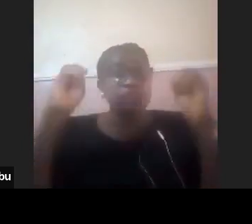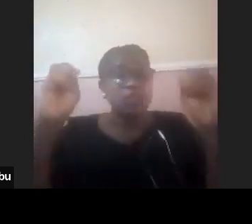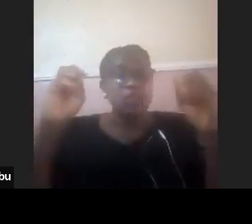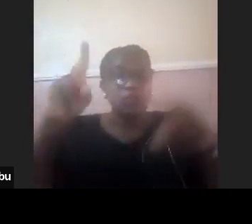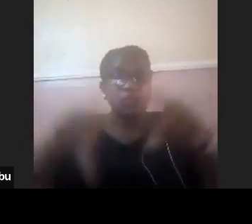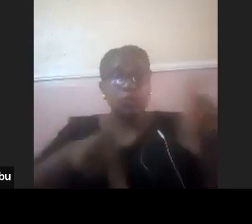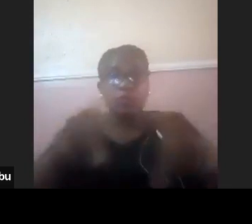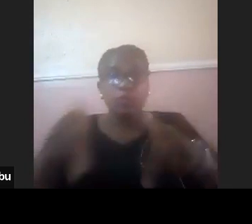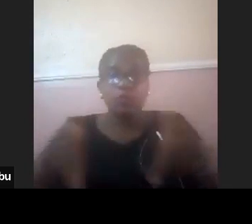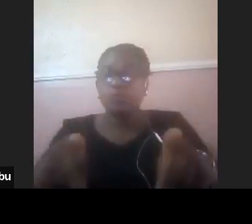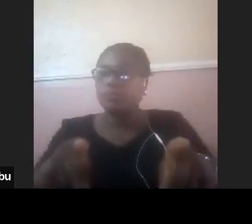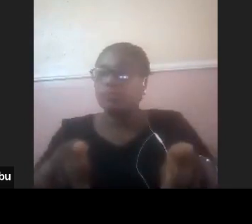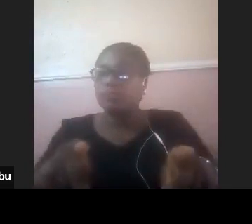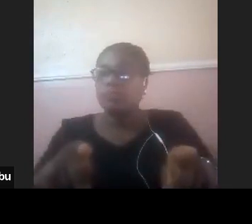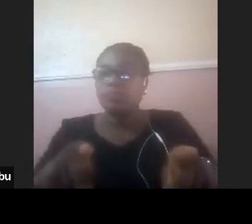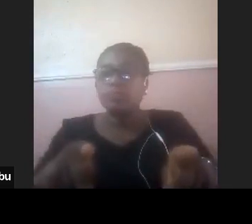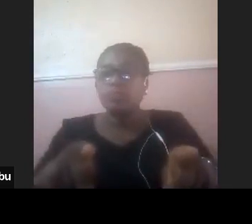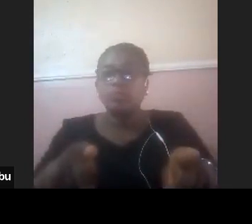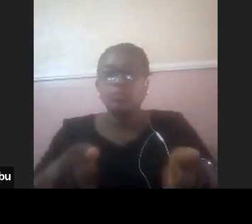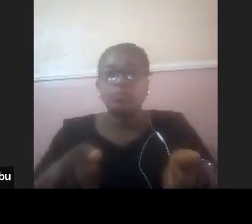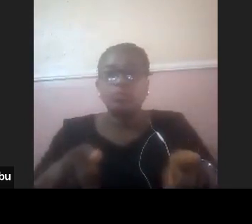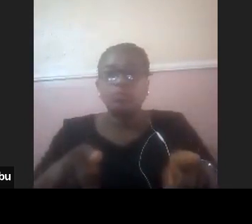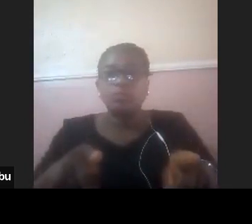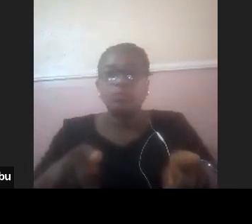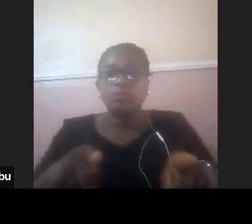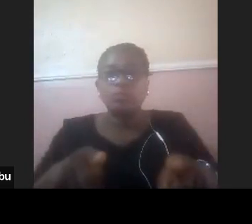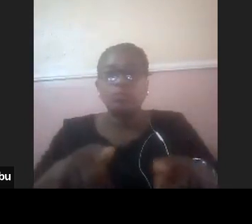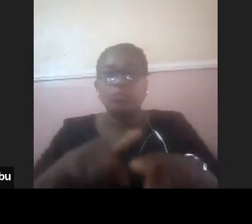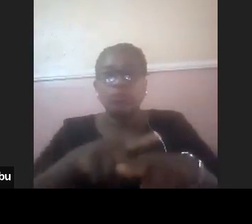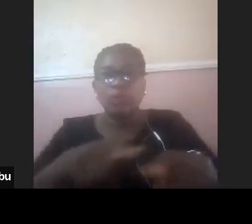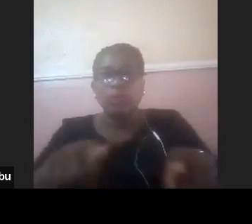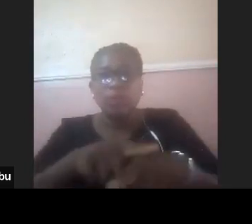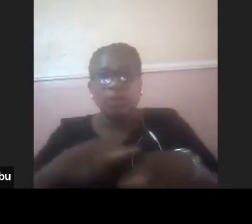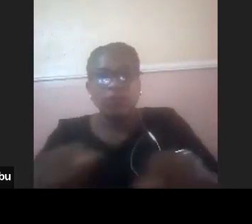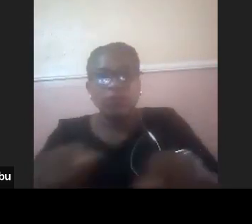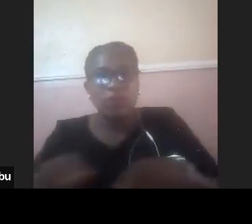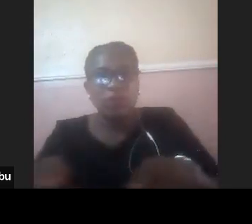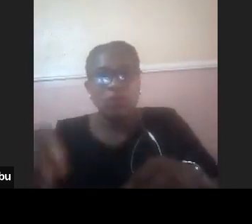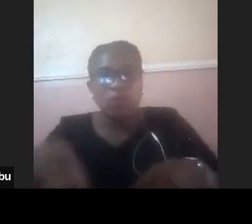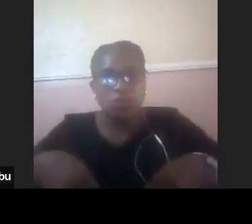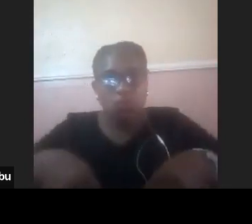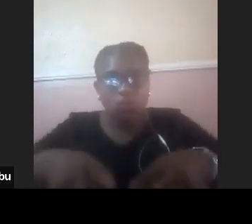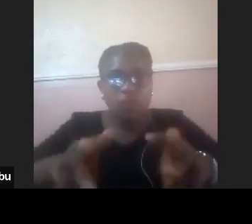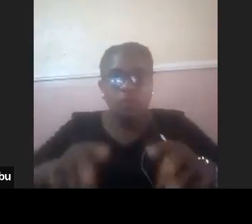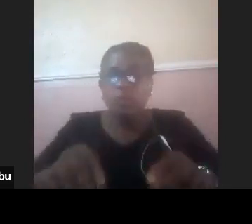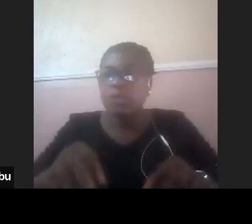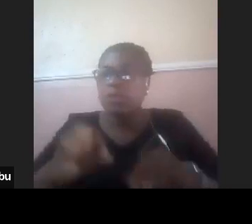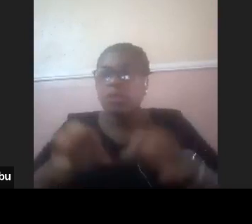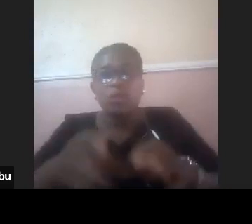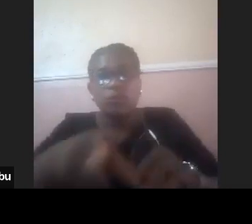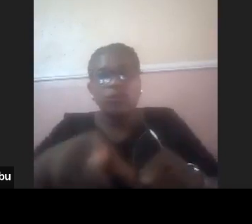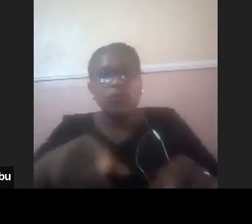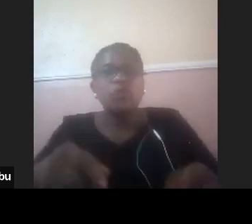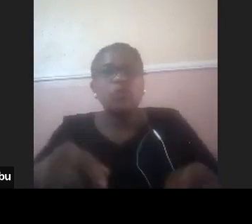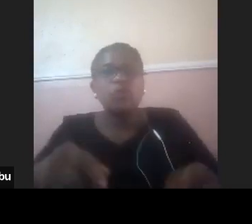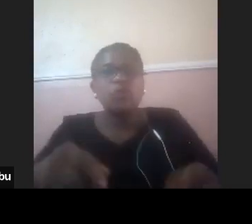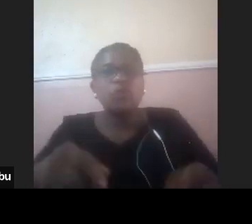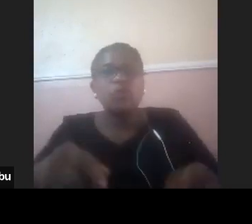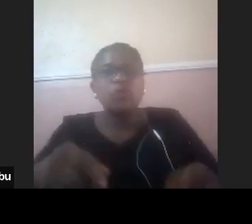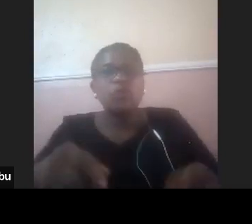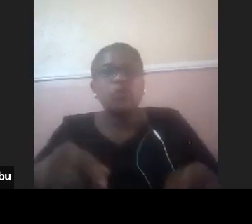have a ripple effect. So if you teach 100 volunteers how to do something,